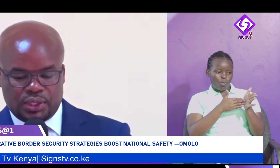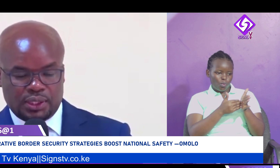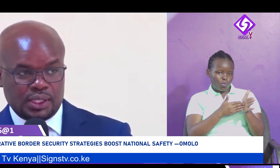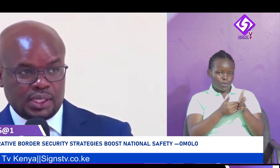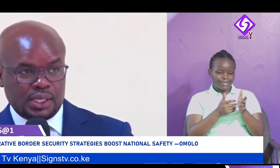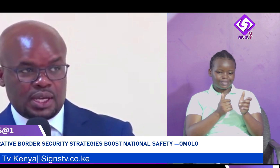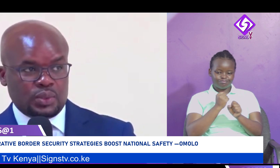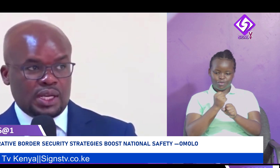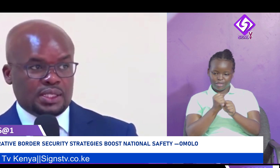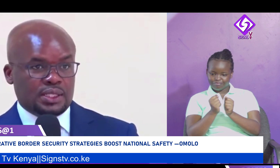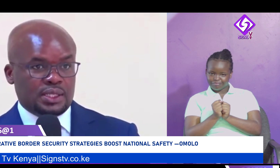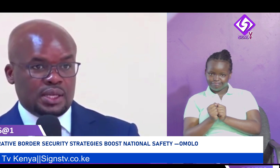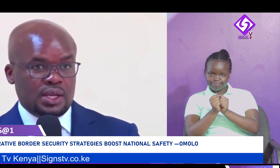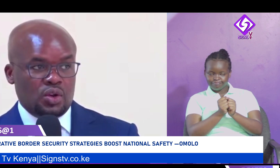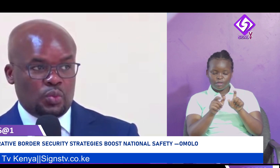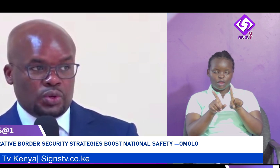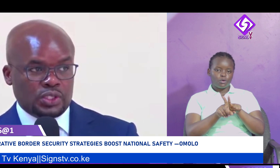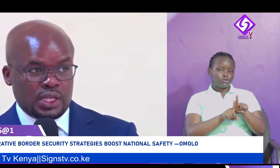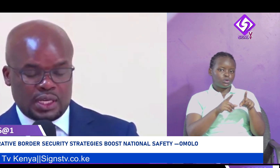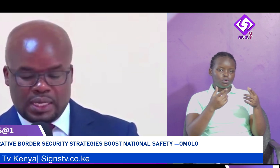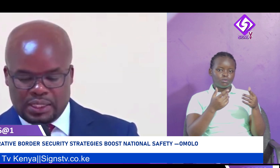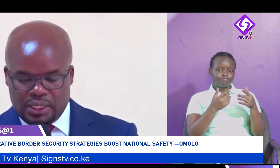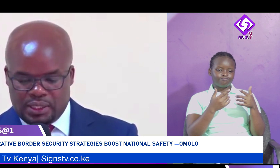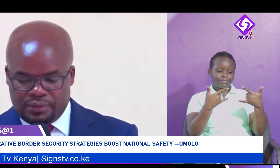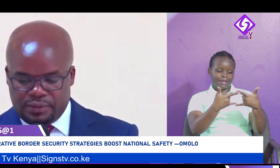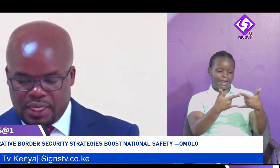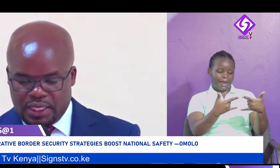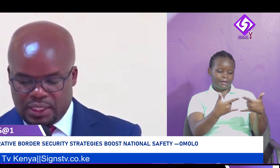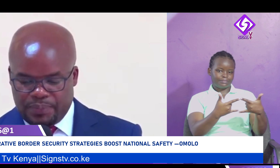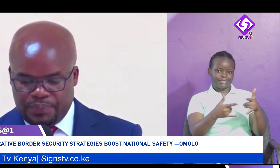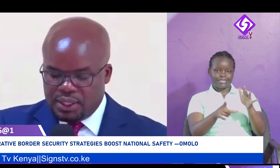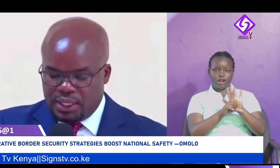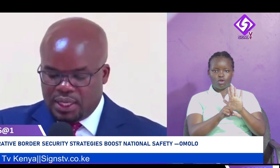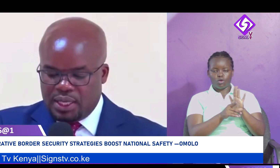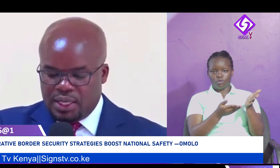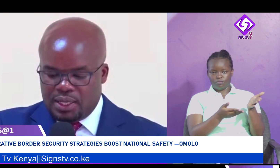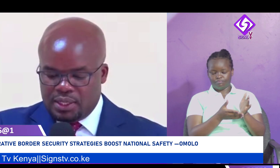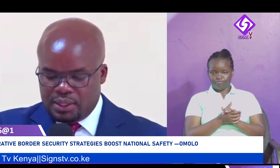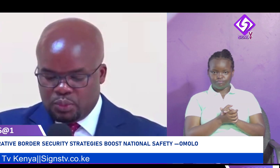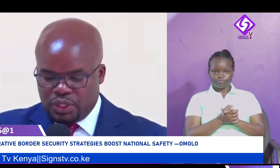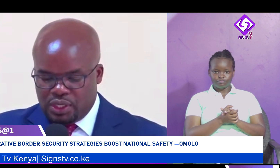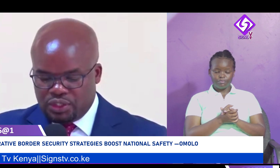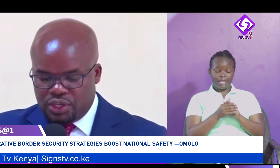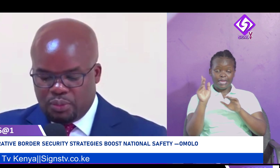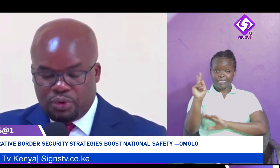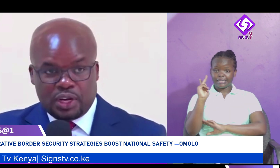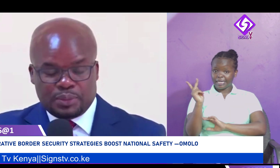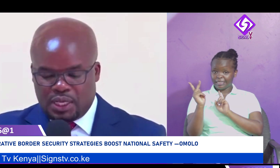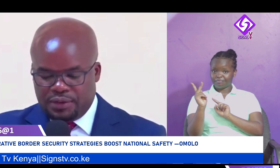coordination, as well as loopholes that are legislative in nature. In Kenya, there's specialized training programs that